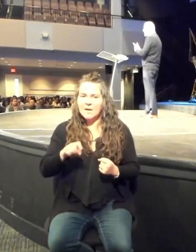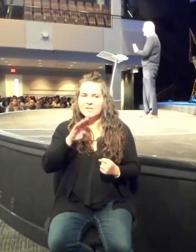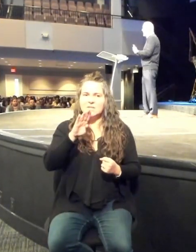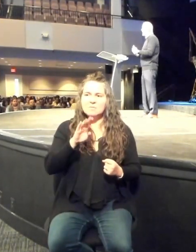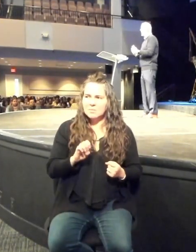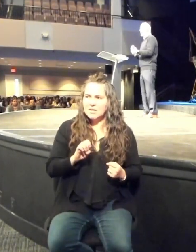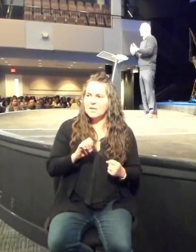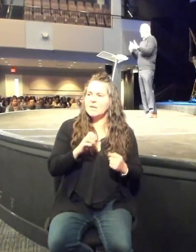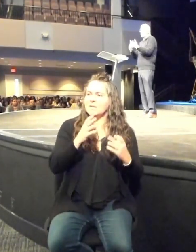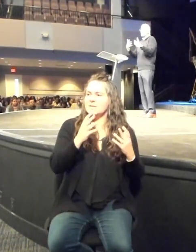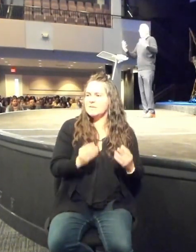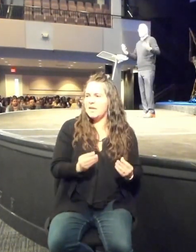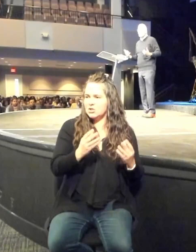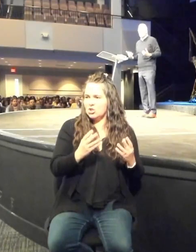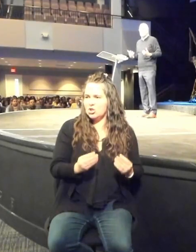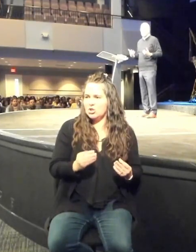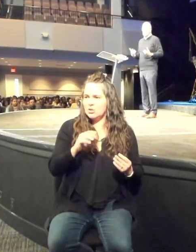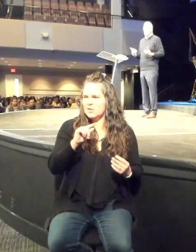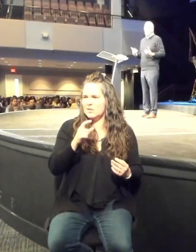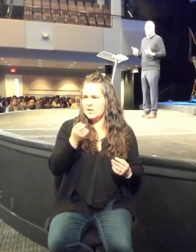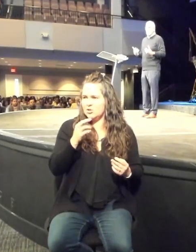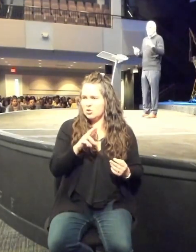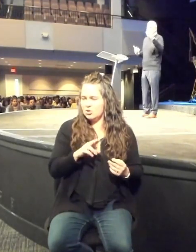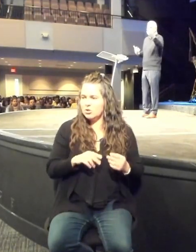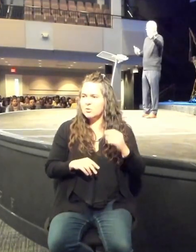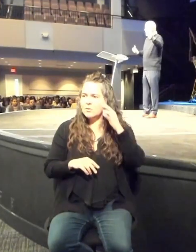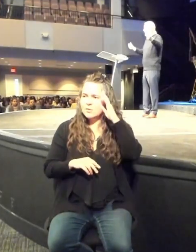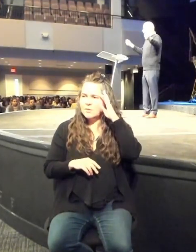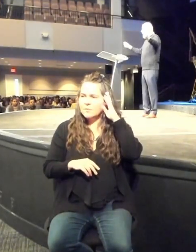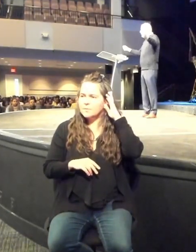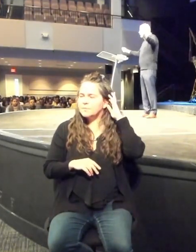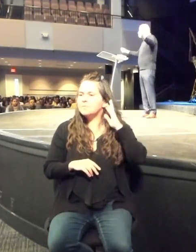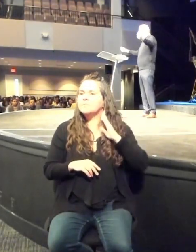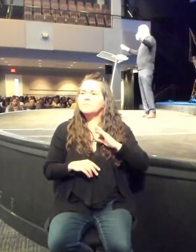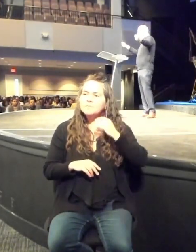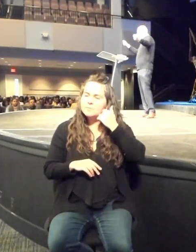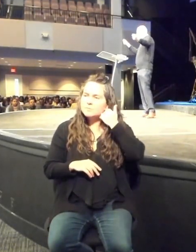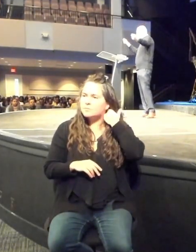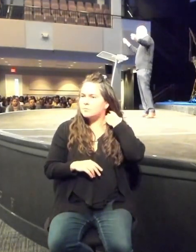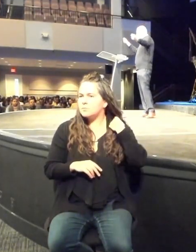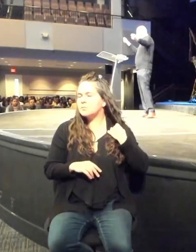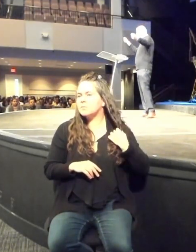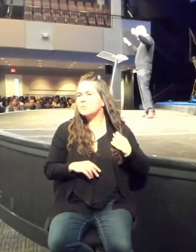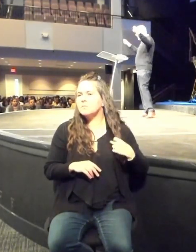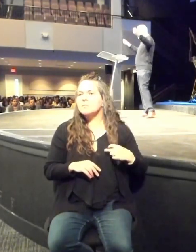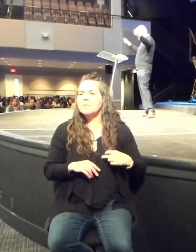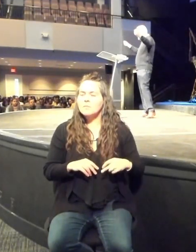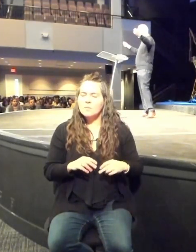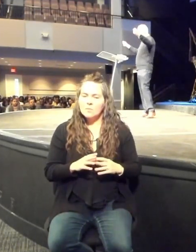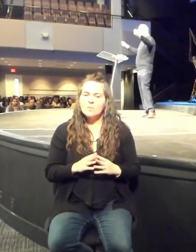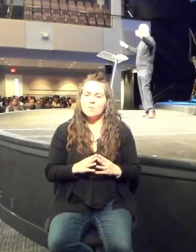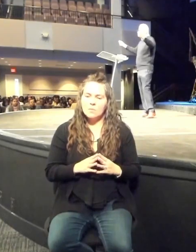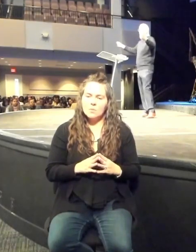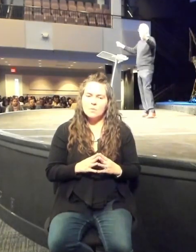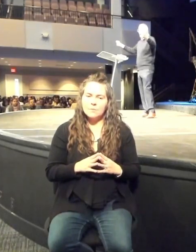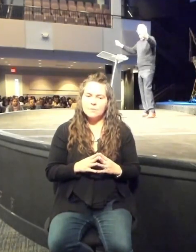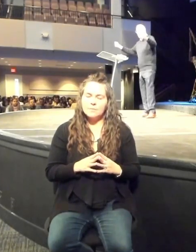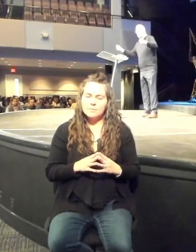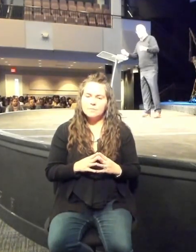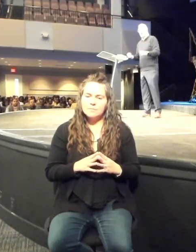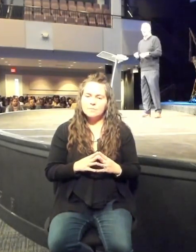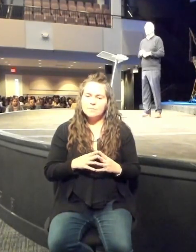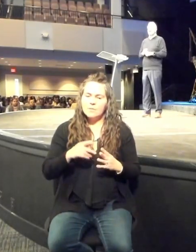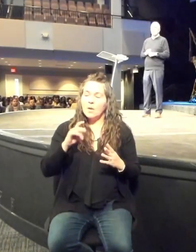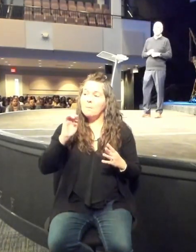contradictory to one another. They're not mutually exclusive. To be strong, you can't be weak. No, you can't be strong without being weak. Paul,